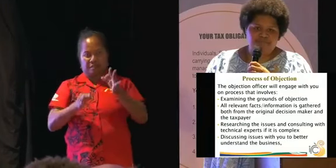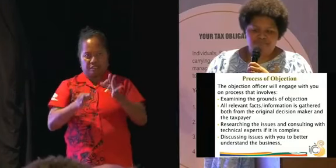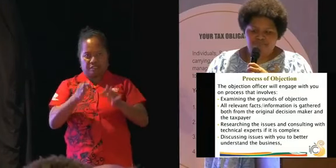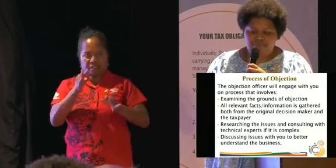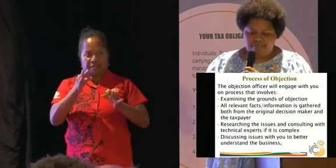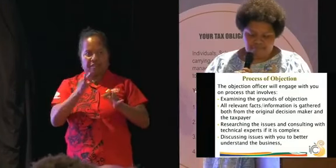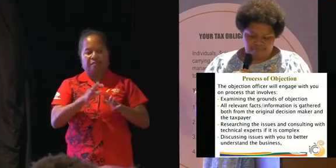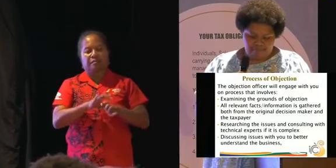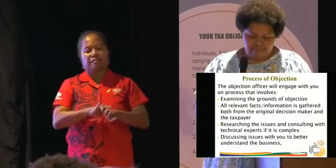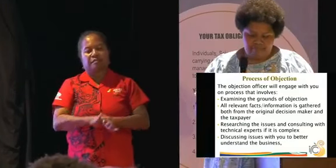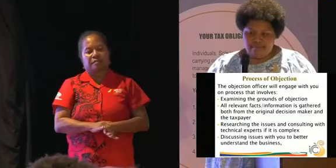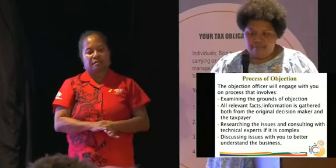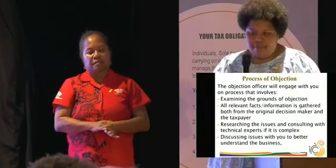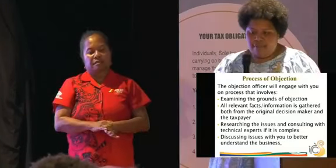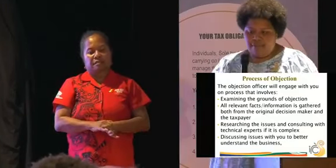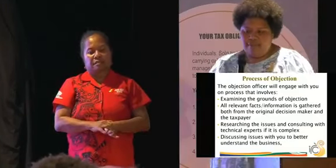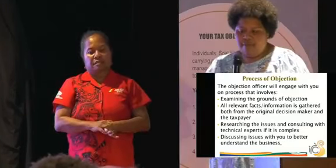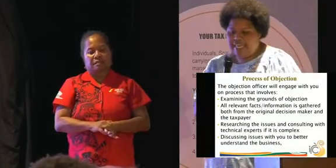advice.